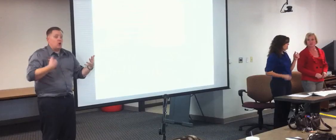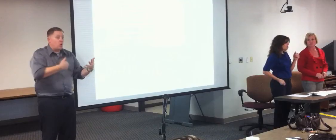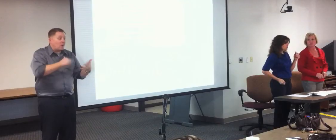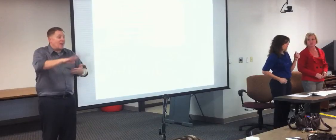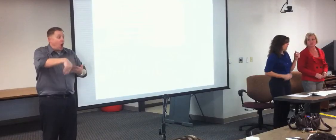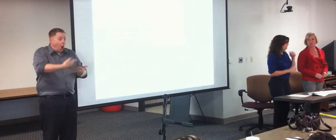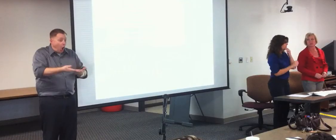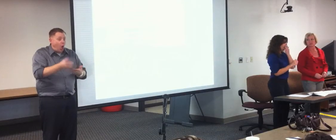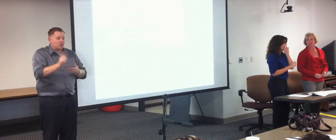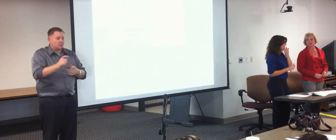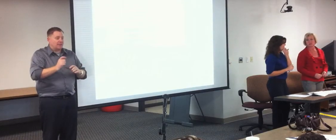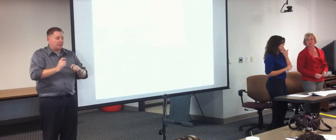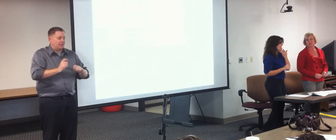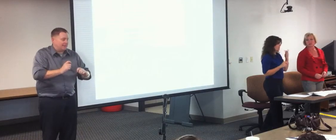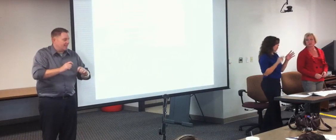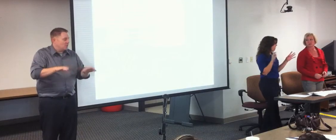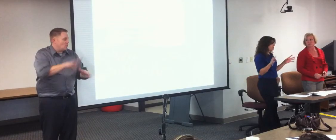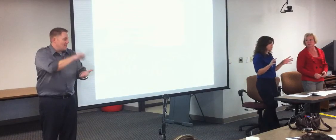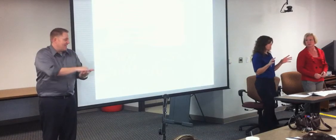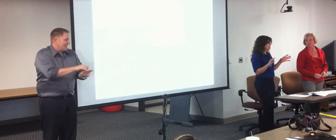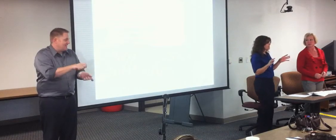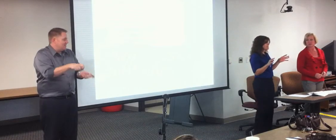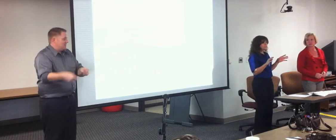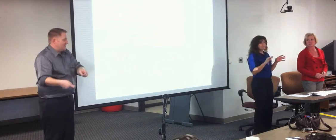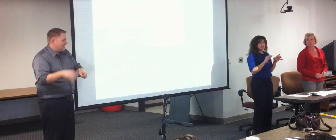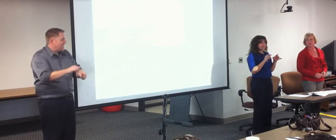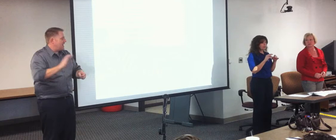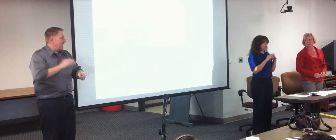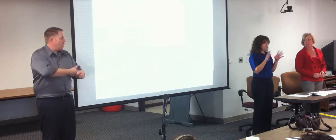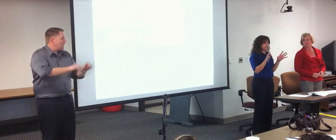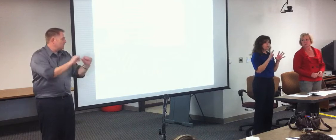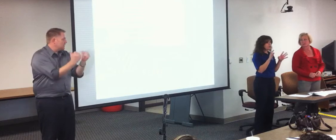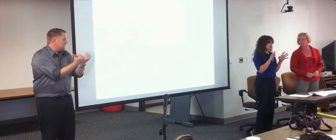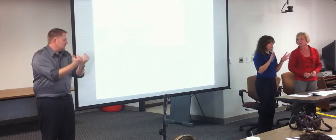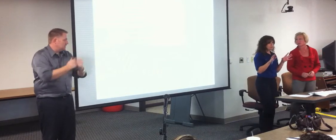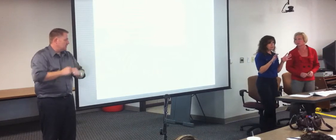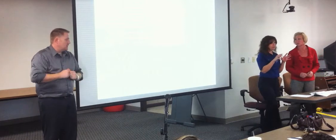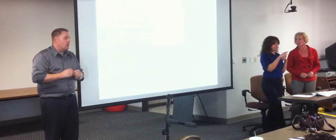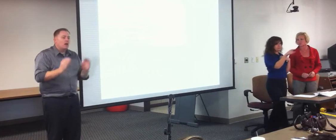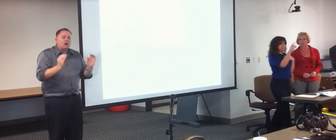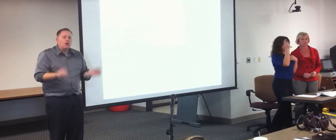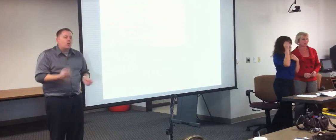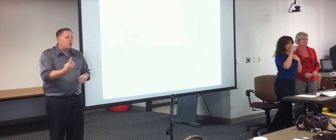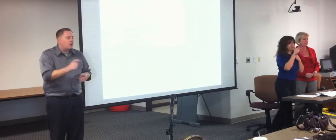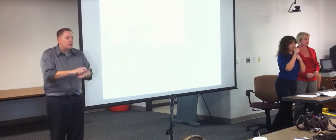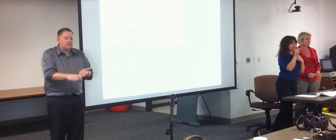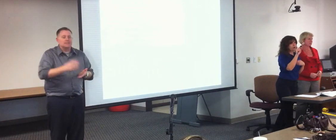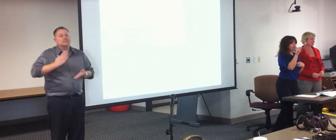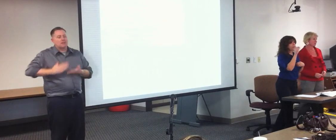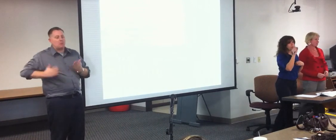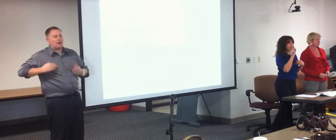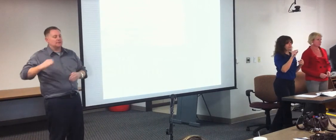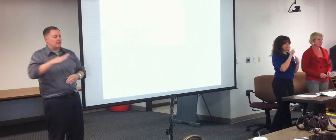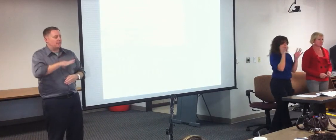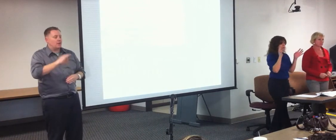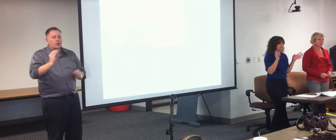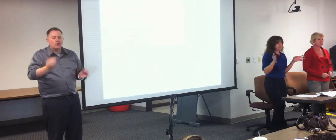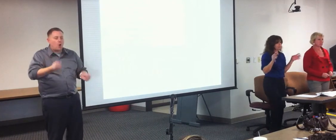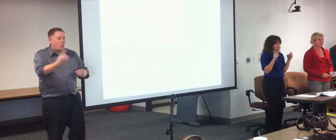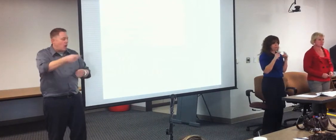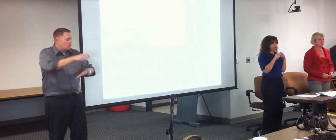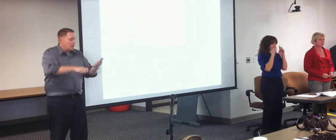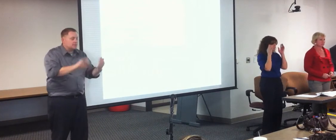all should be doing in our agencies. Nobody writes, some of my staff are here, nobody writes